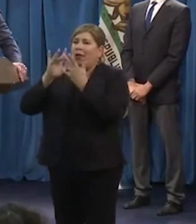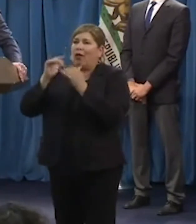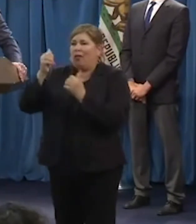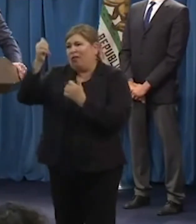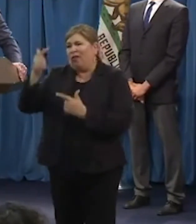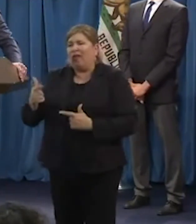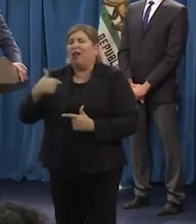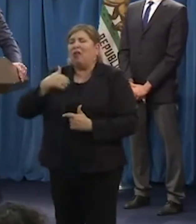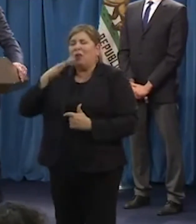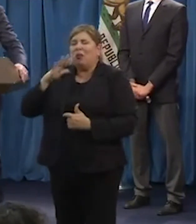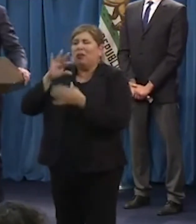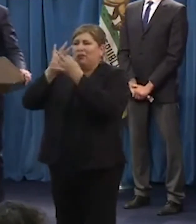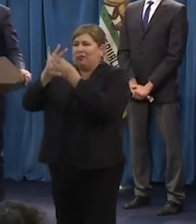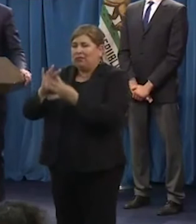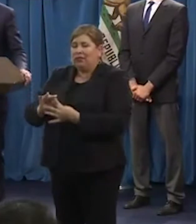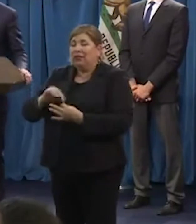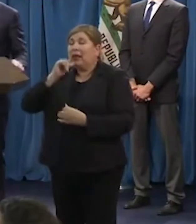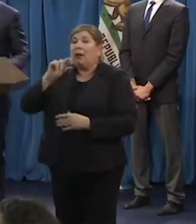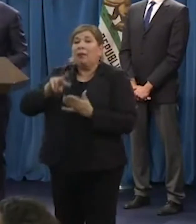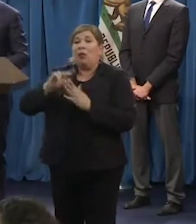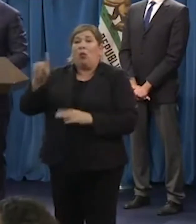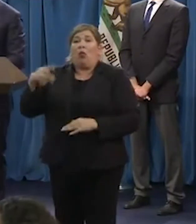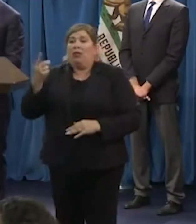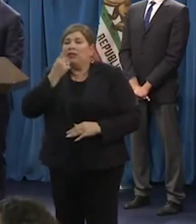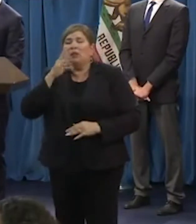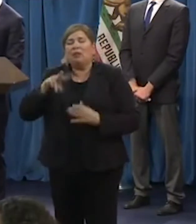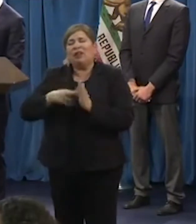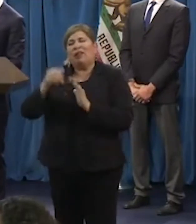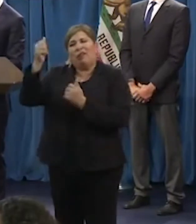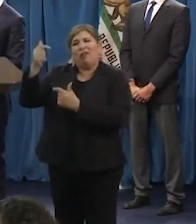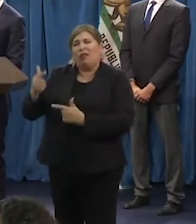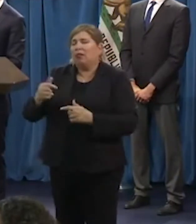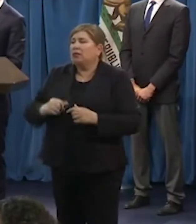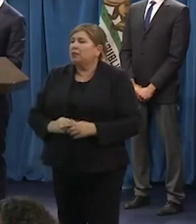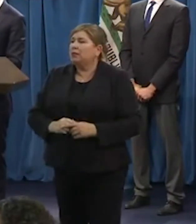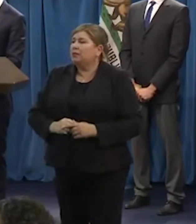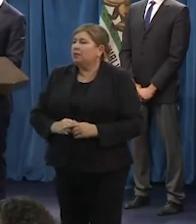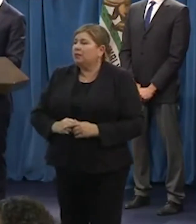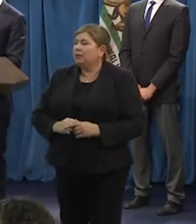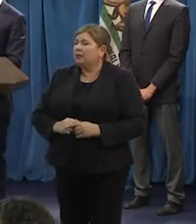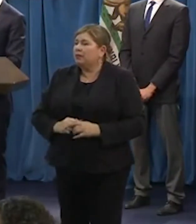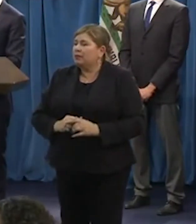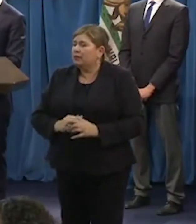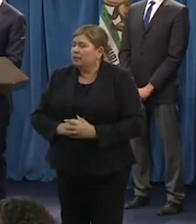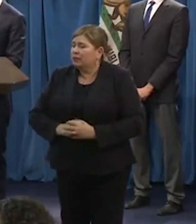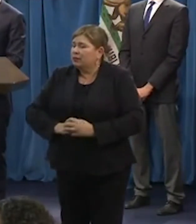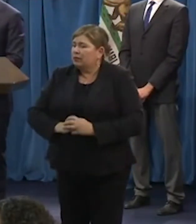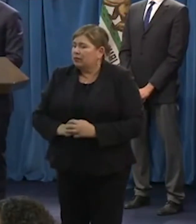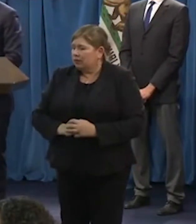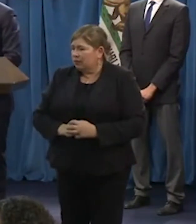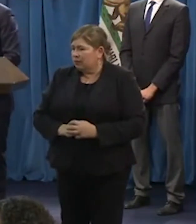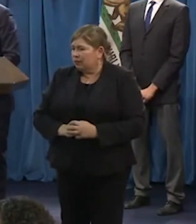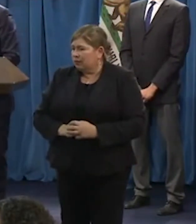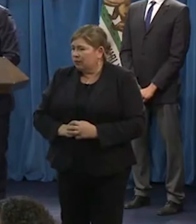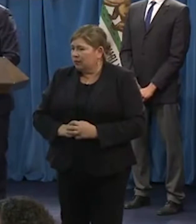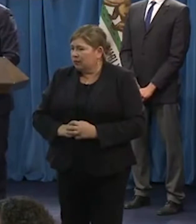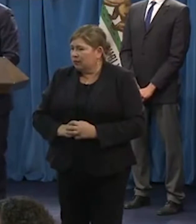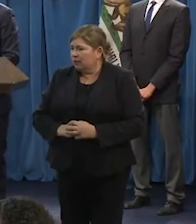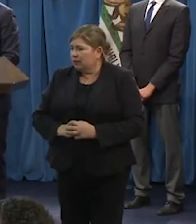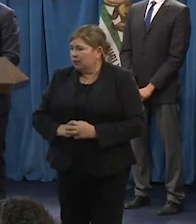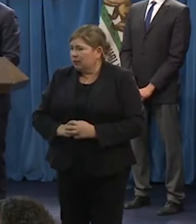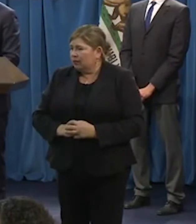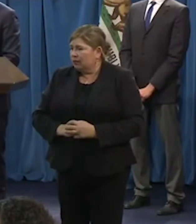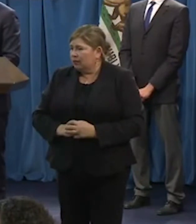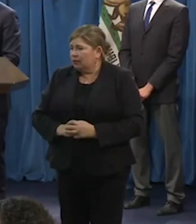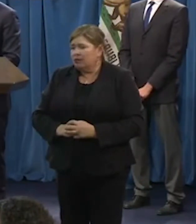with them, but that is correct. It does not include amusement parks. I asked you this last time. I mean, how is your administration and your close advisors, how are you